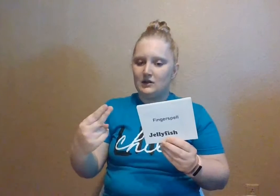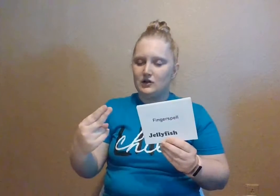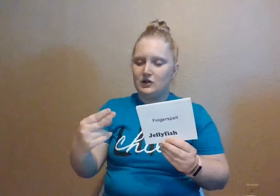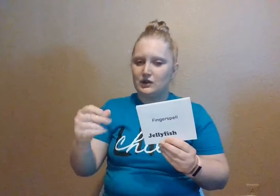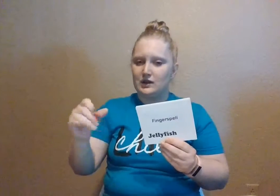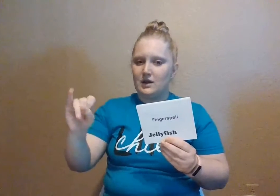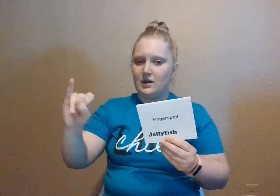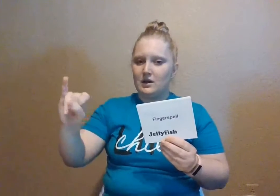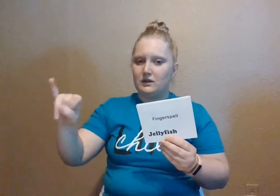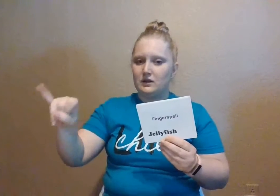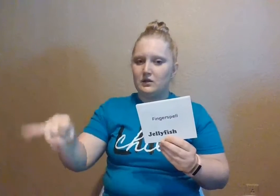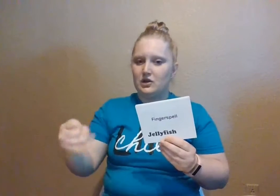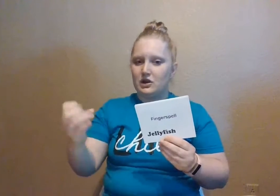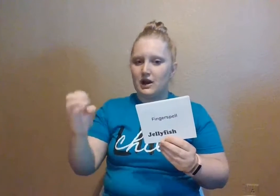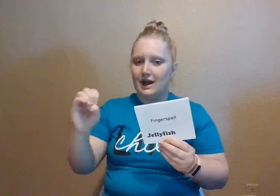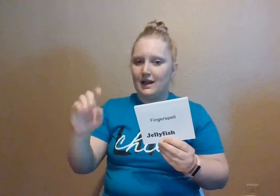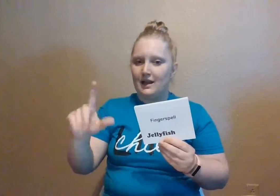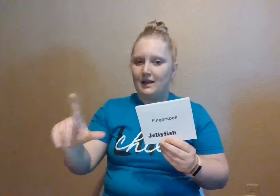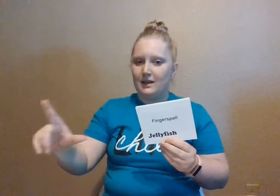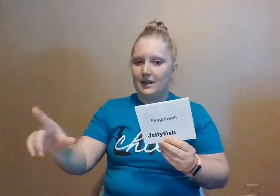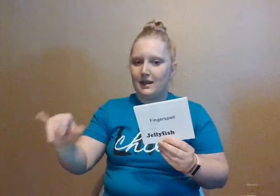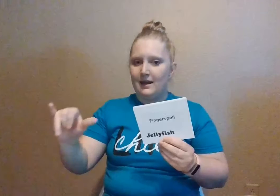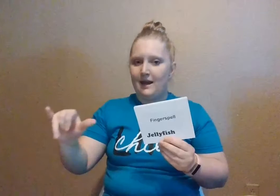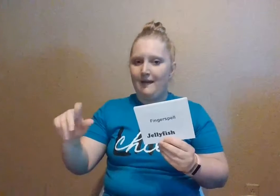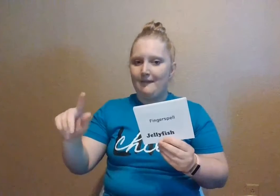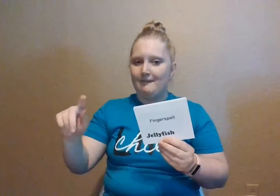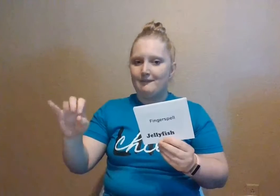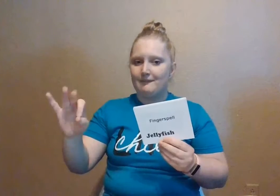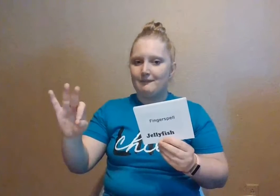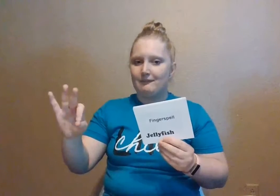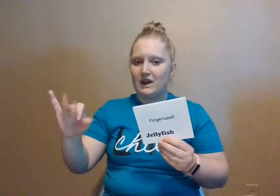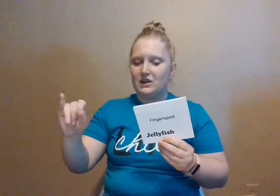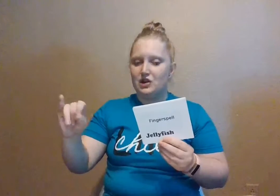Jellyfish. So jellyfish.